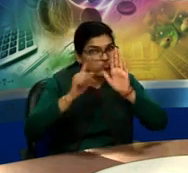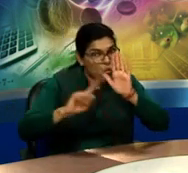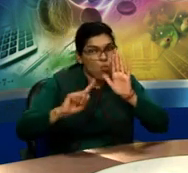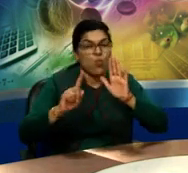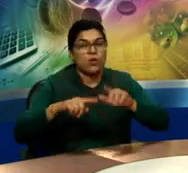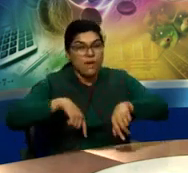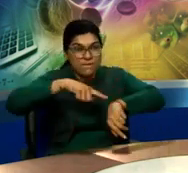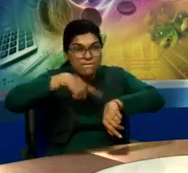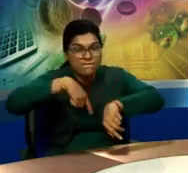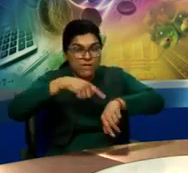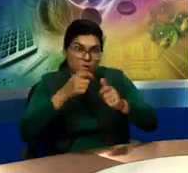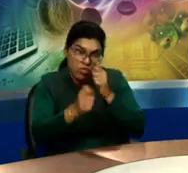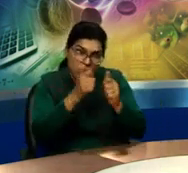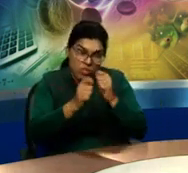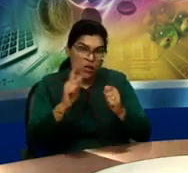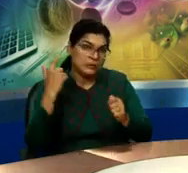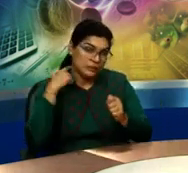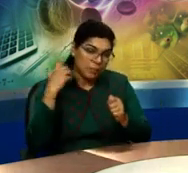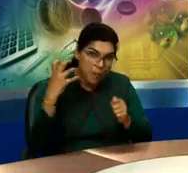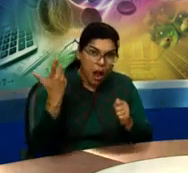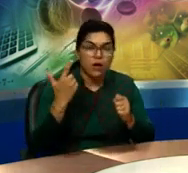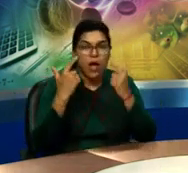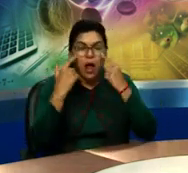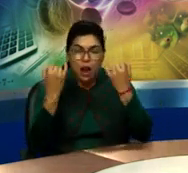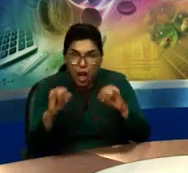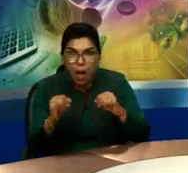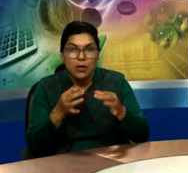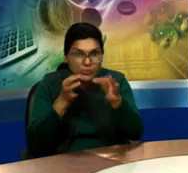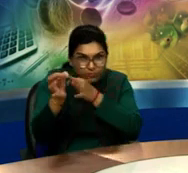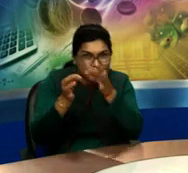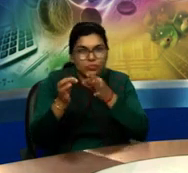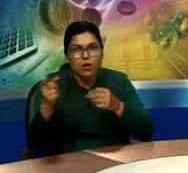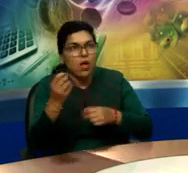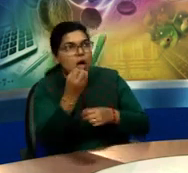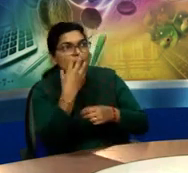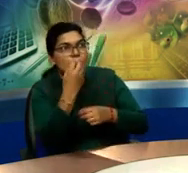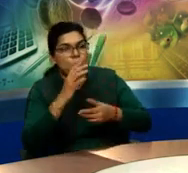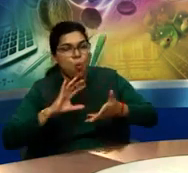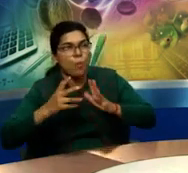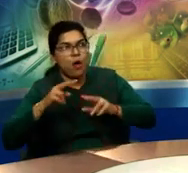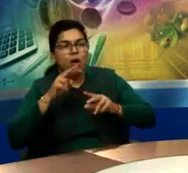Like working on mobile for long time, it can lead to pain in the